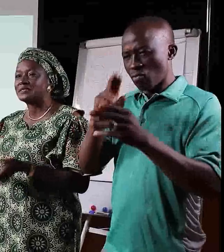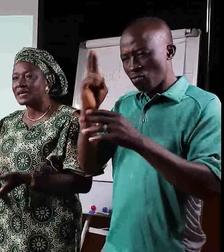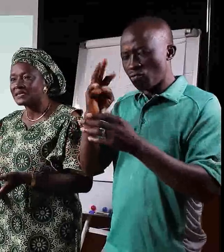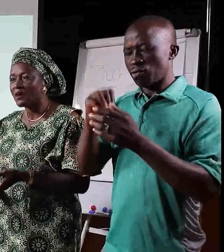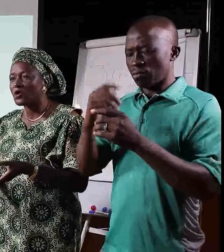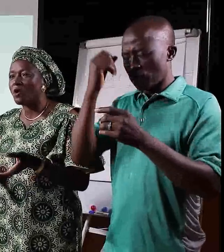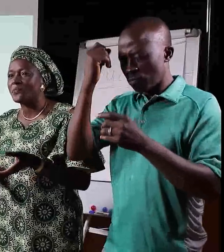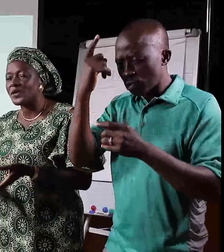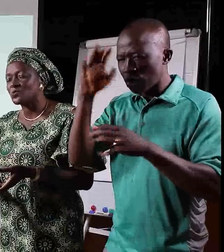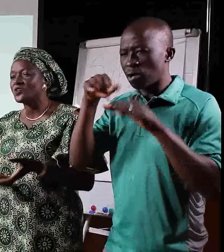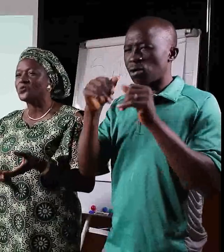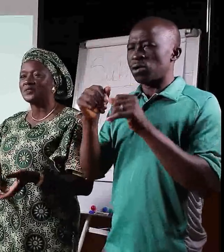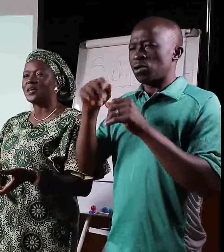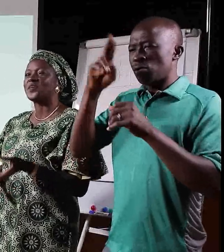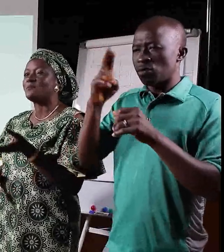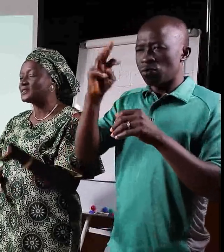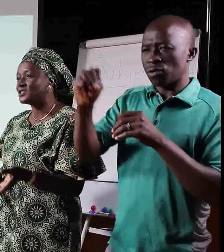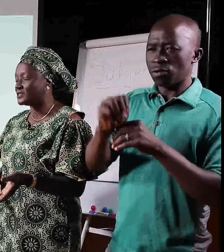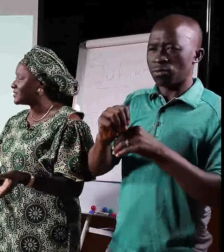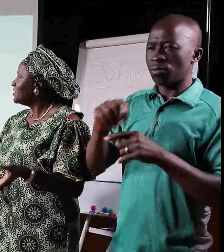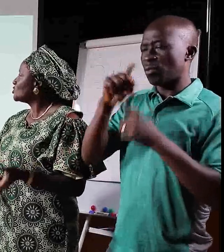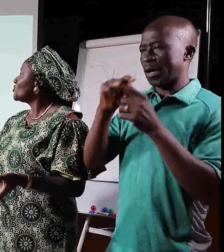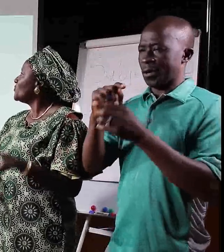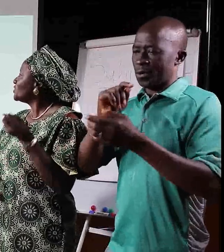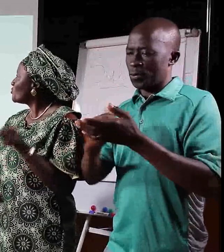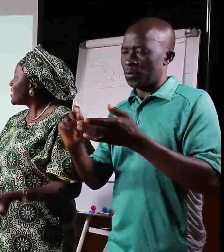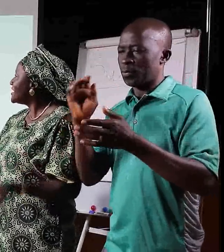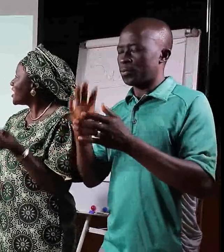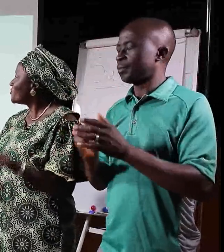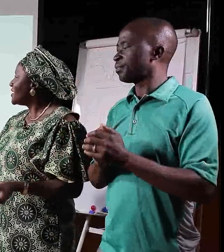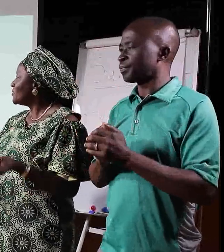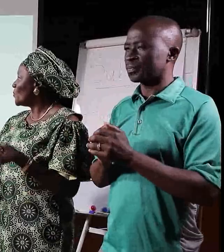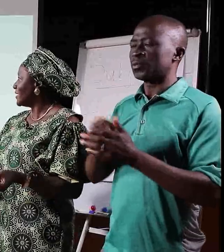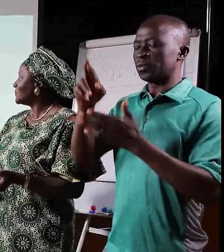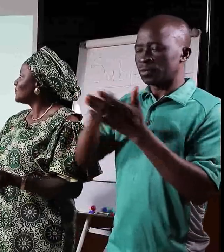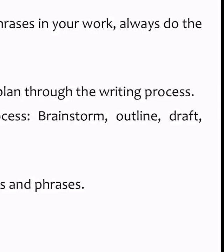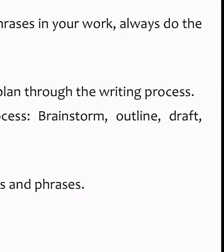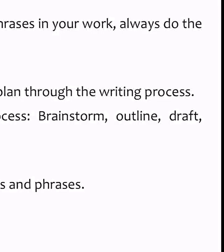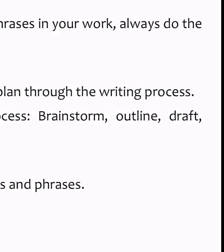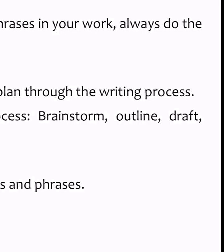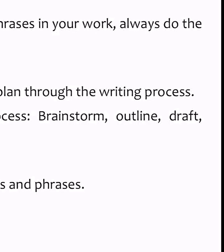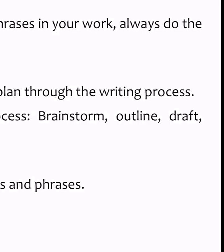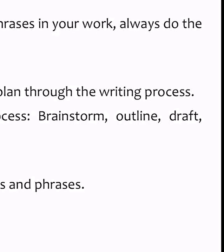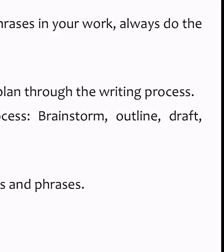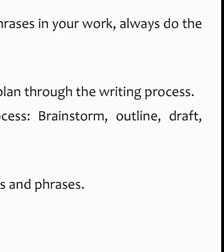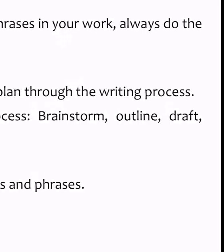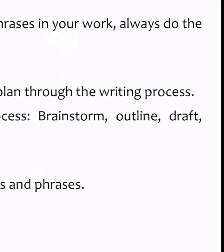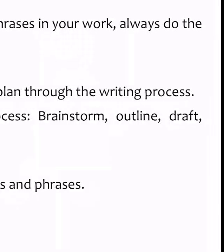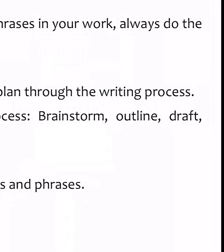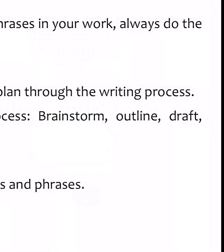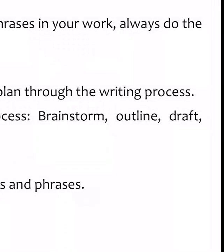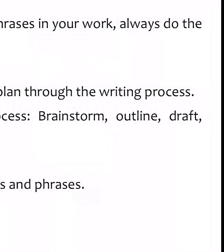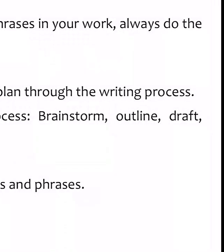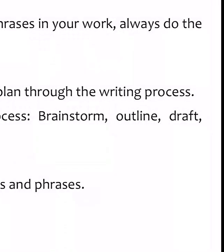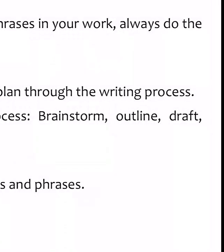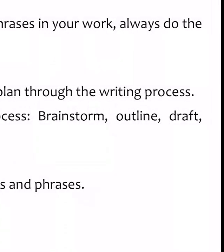to understand how they operate when you use them in passages. So you need to read and read well. Then keep transition in mind